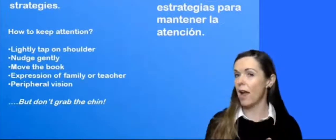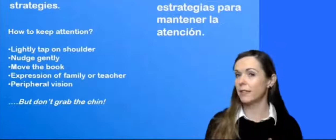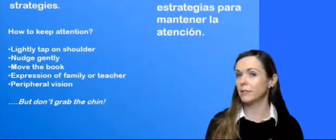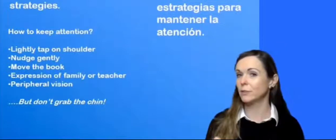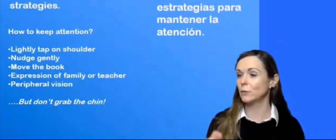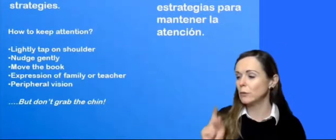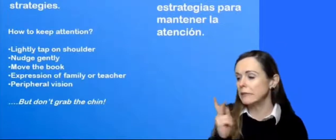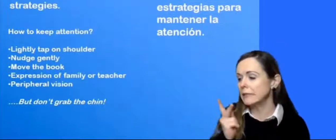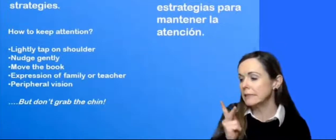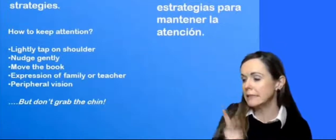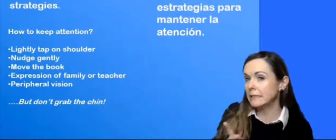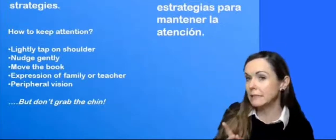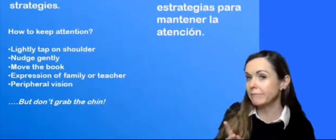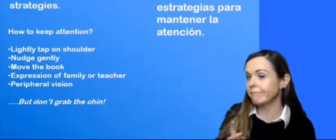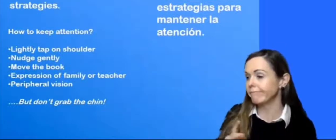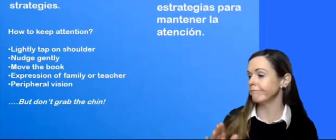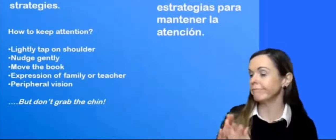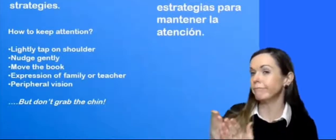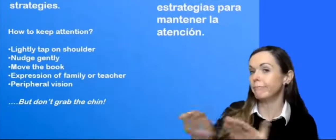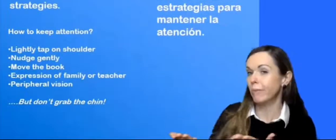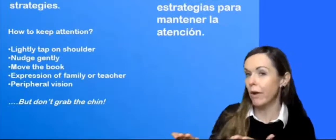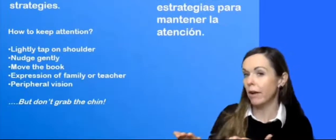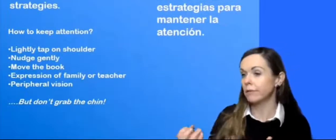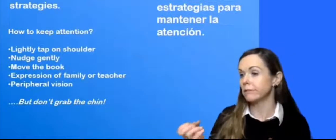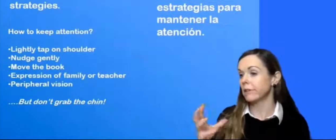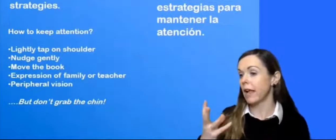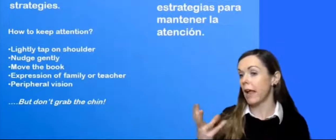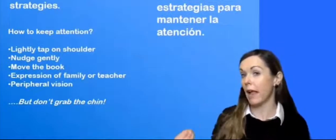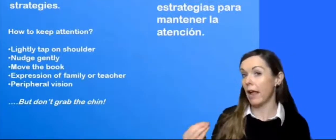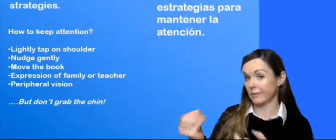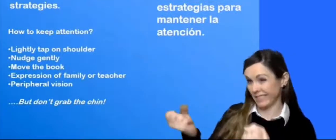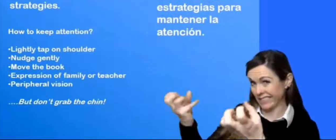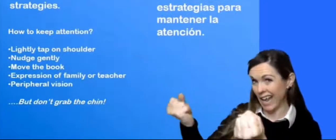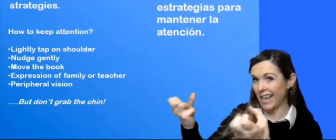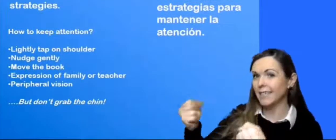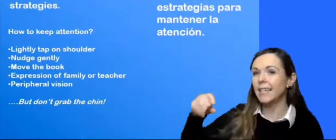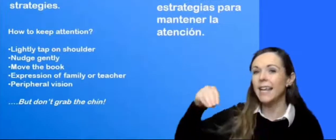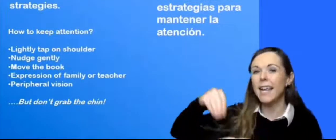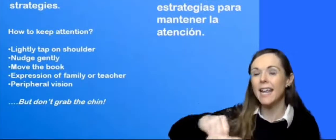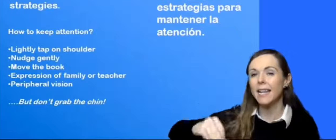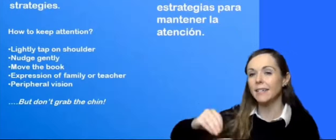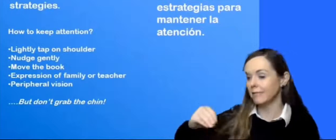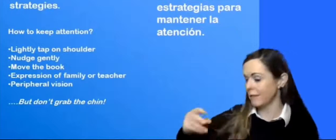or you can really up your facial expressions and facial grammar.